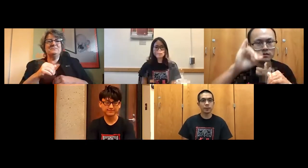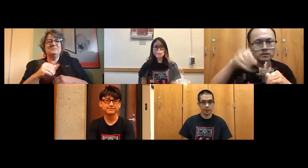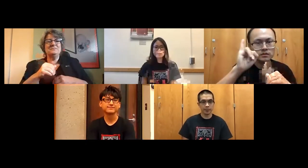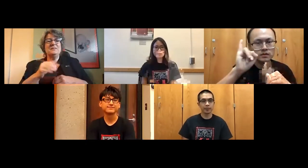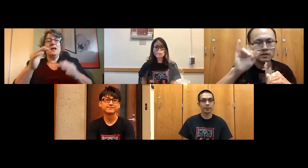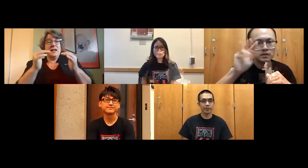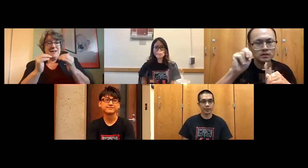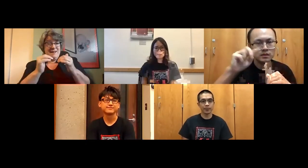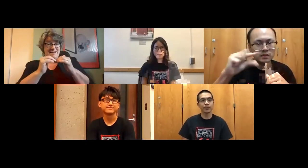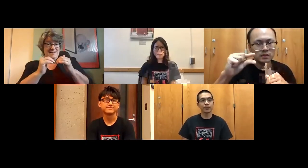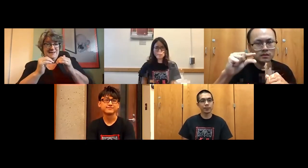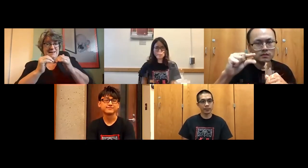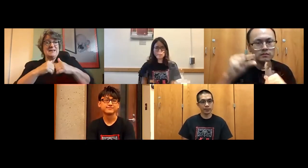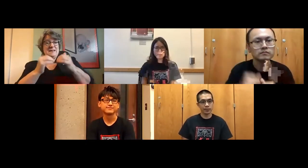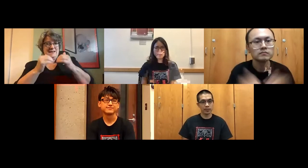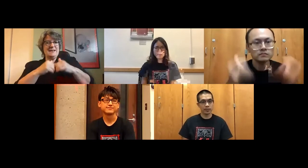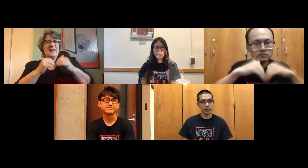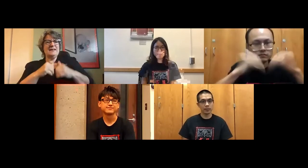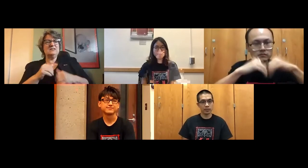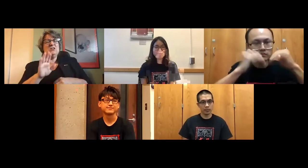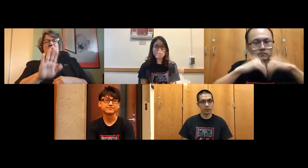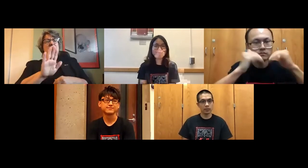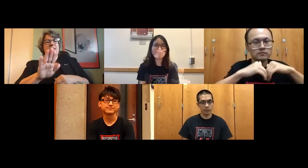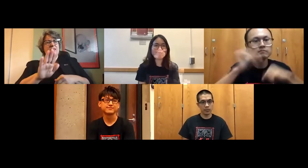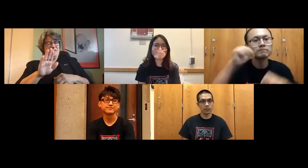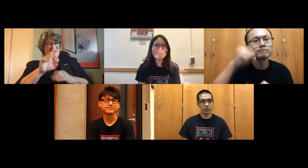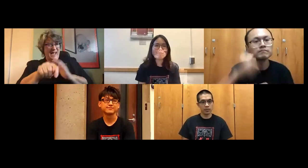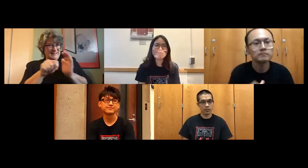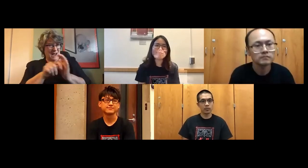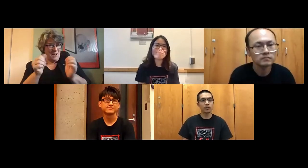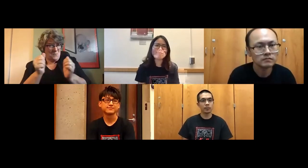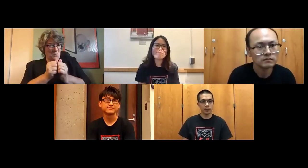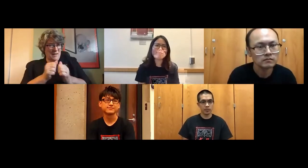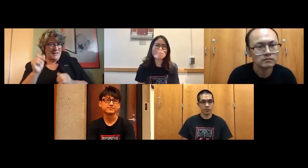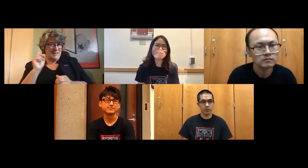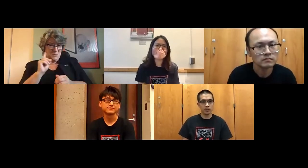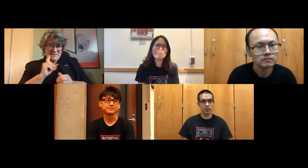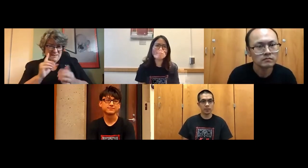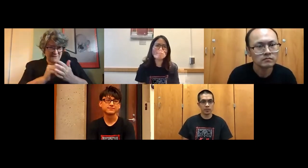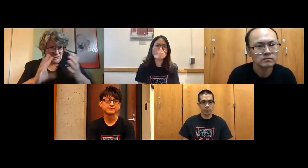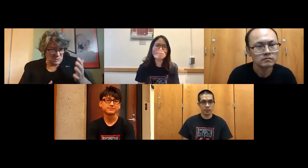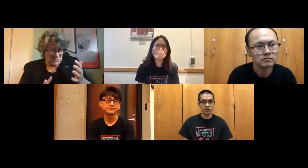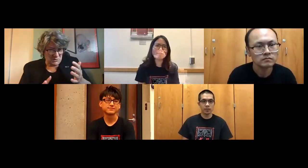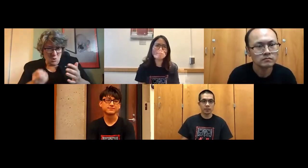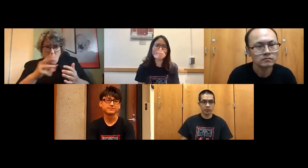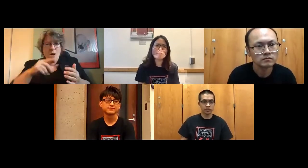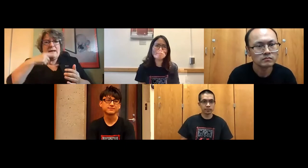Clarification on what city that was in is happening in sign language right now. That's Nanjing. Nanjing, right? It was you were a